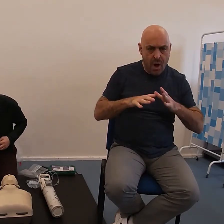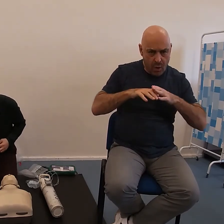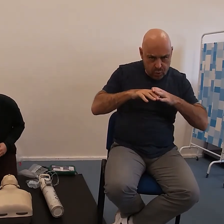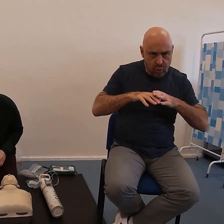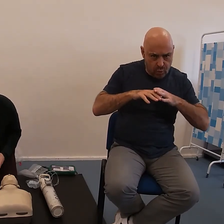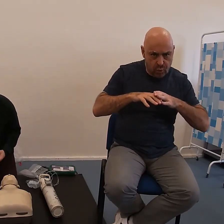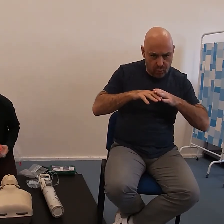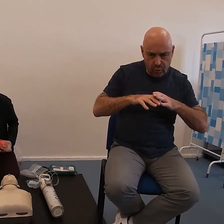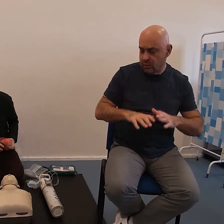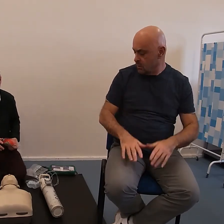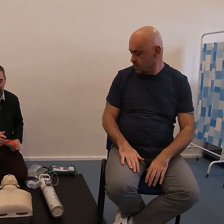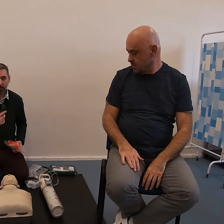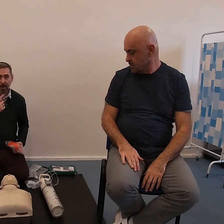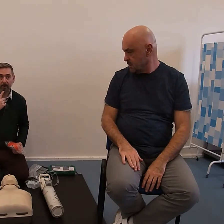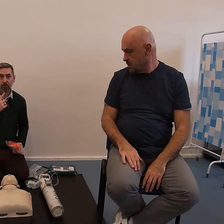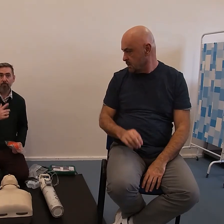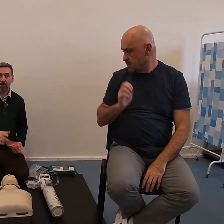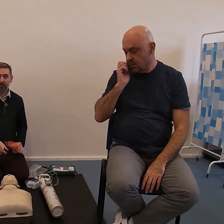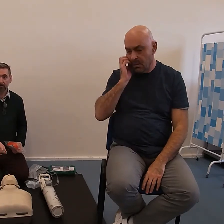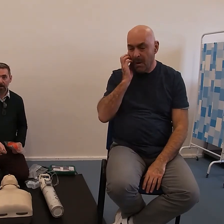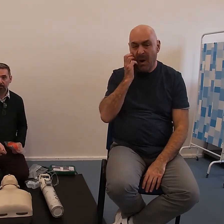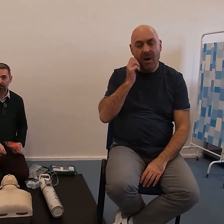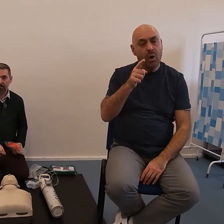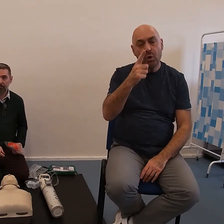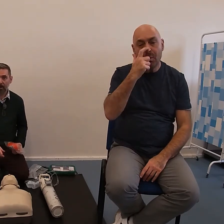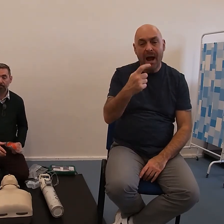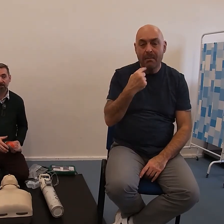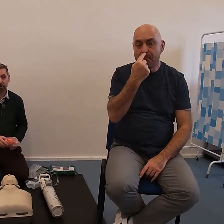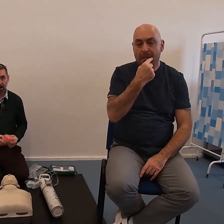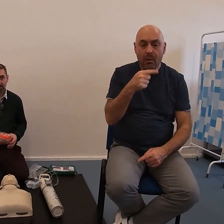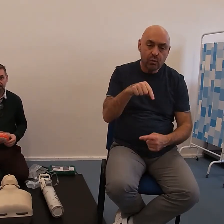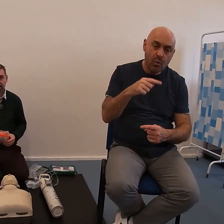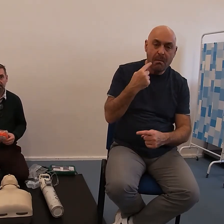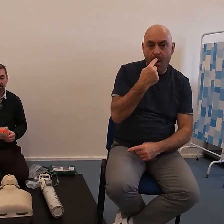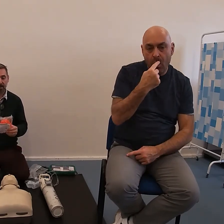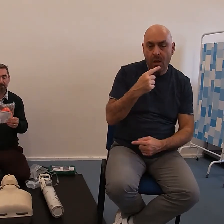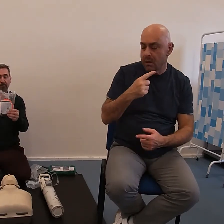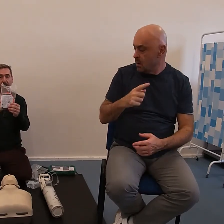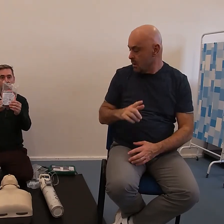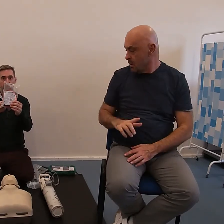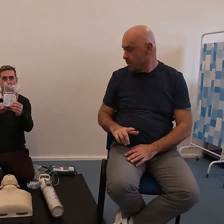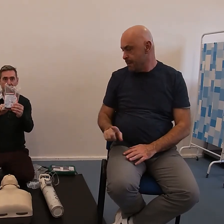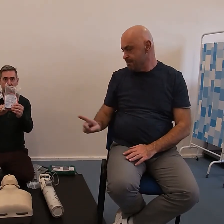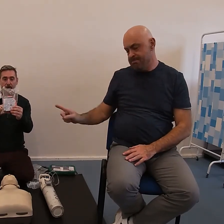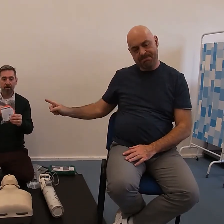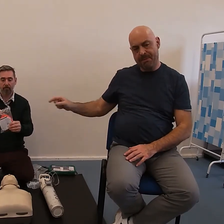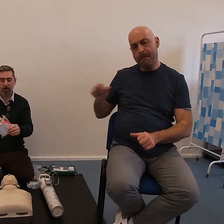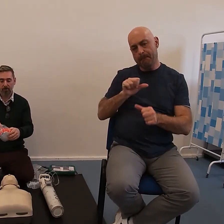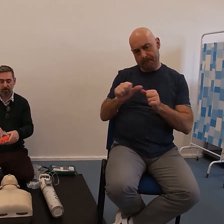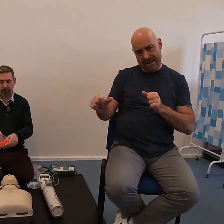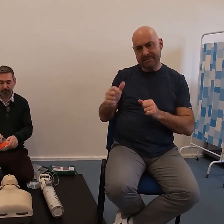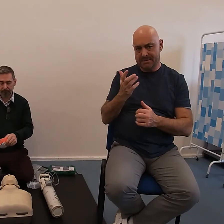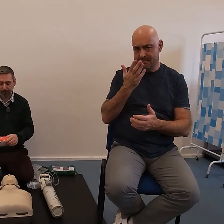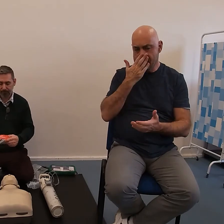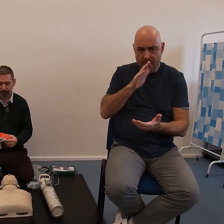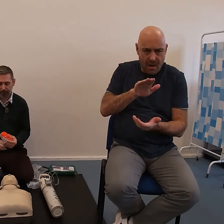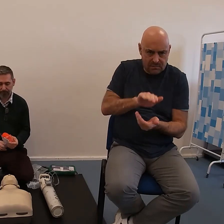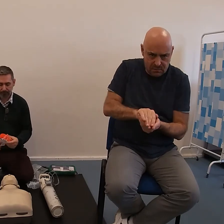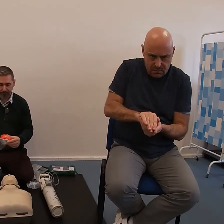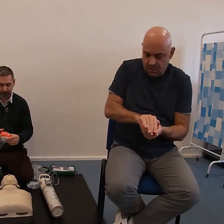breaths. Now, you can do mouth to mouth, but best practice is for us to use a pocket